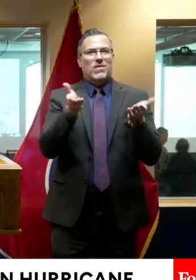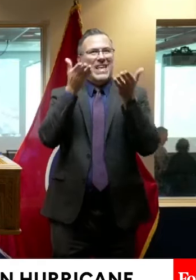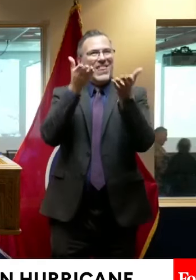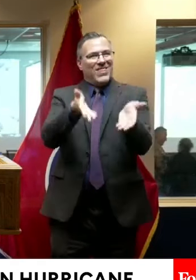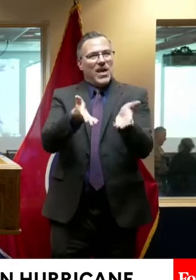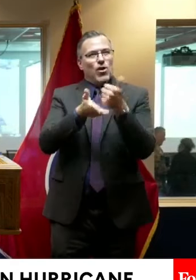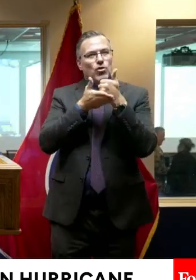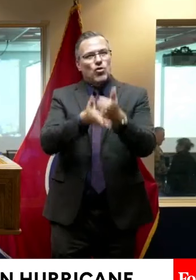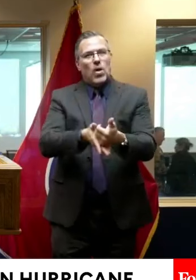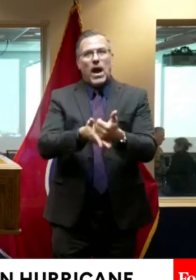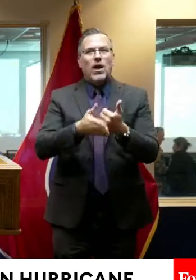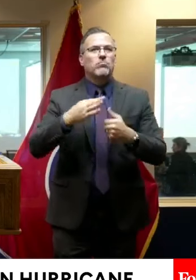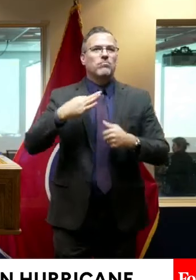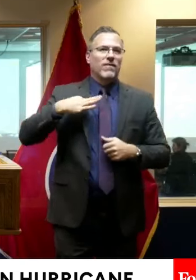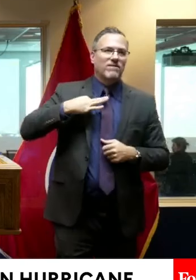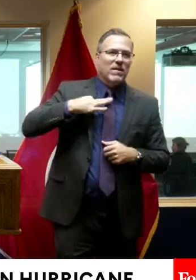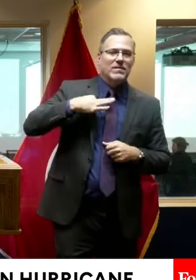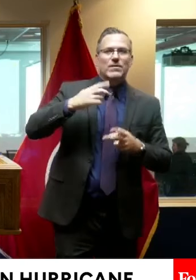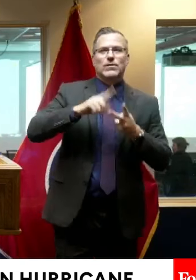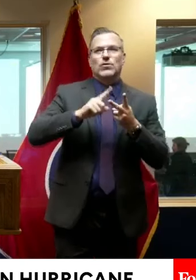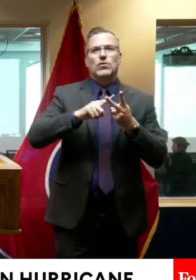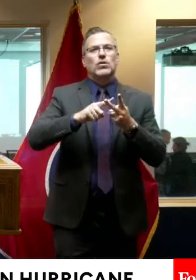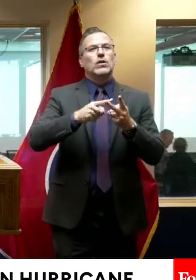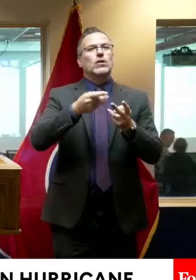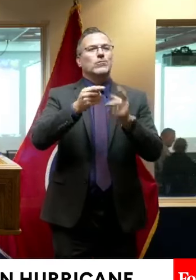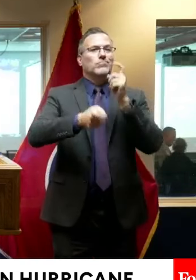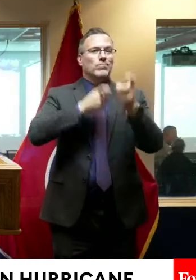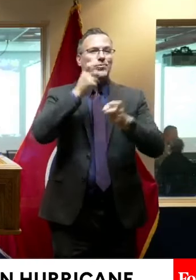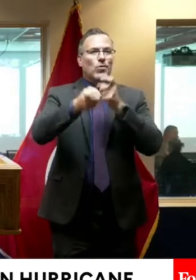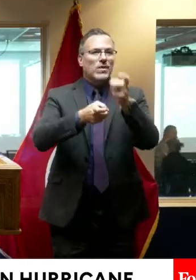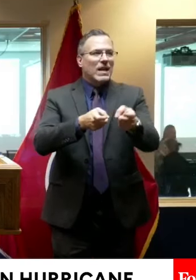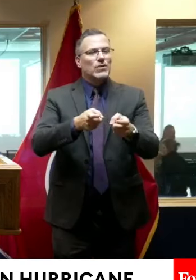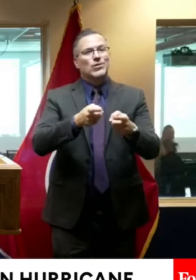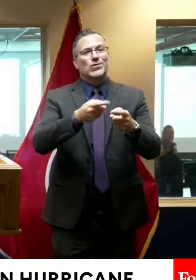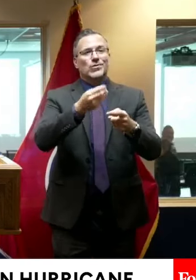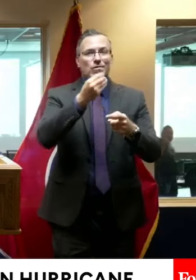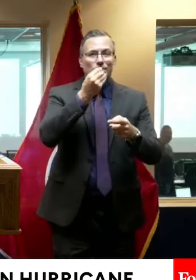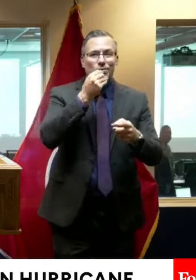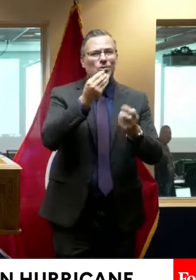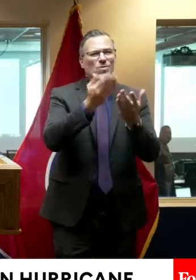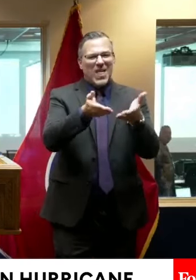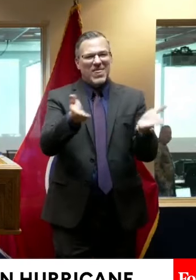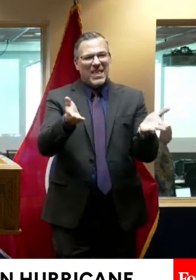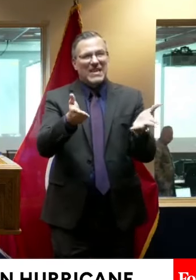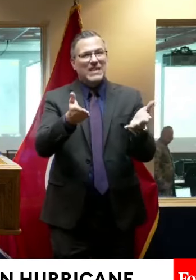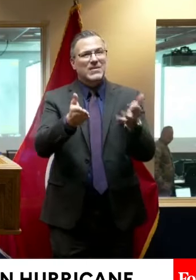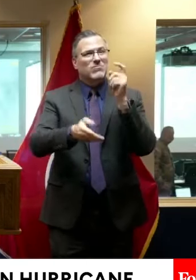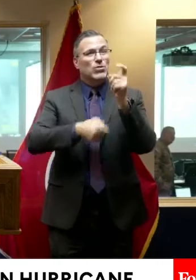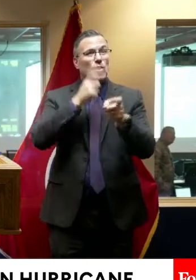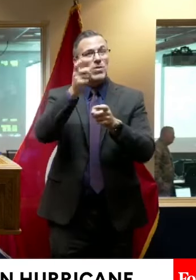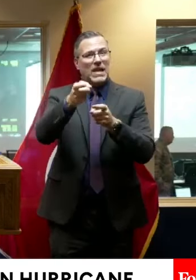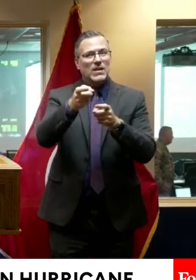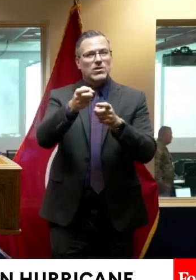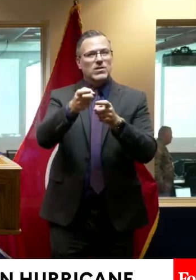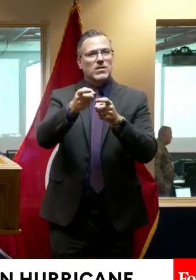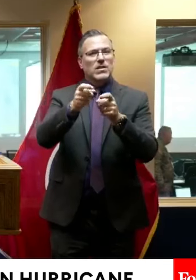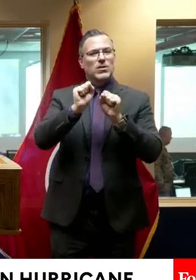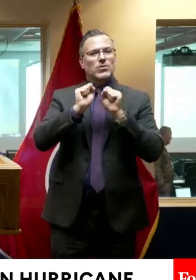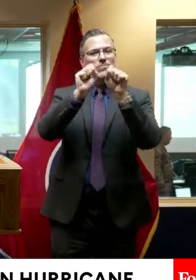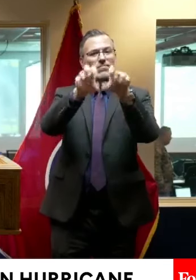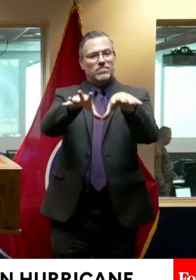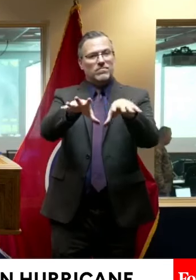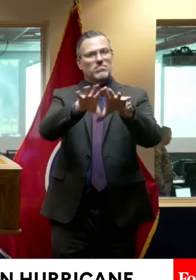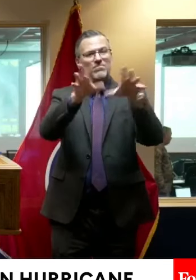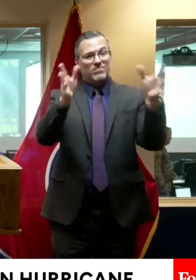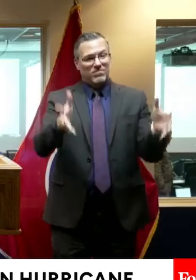volunteer, donation, nonprofits. It's a coordinated effort to make sure that the tons